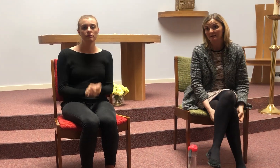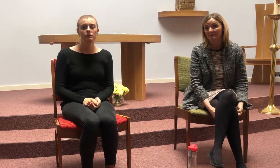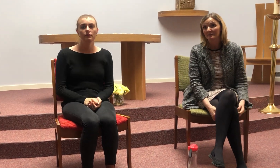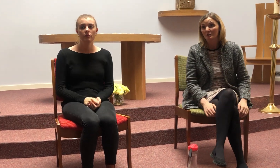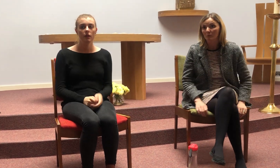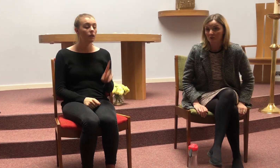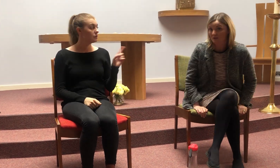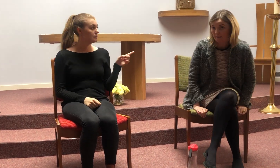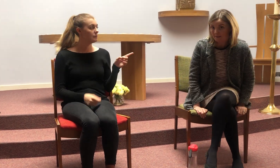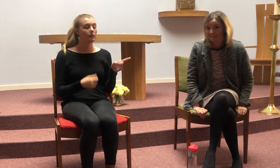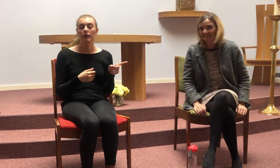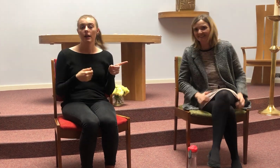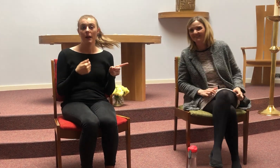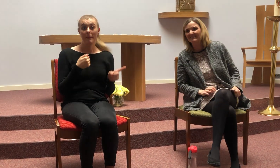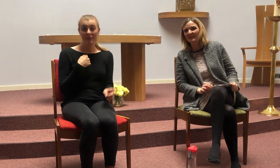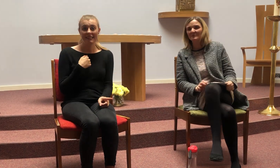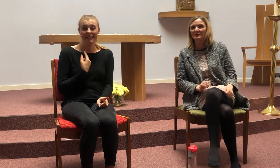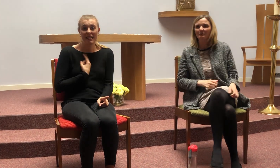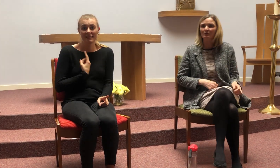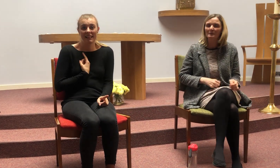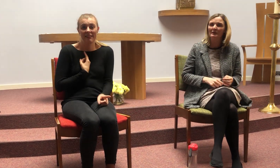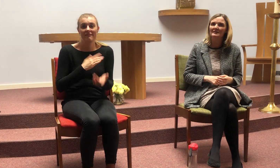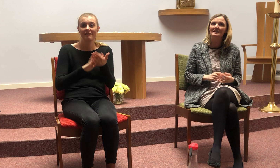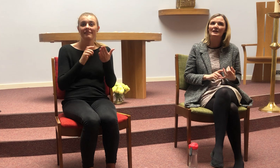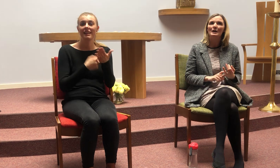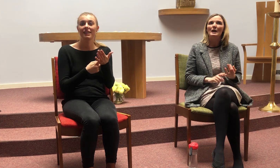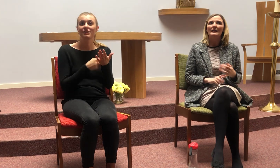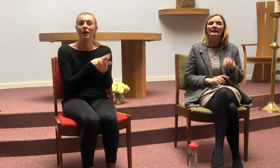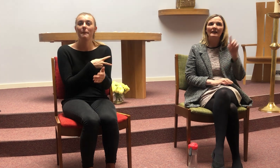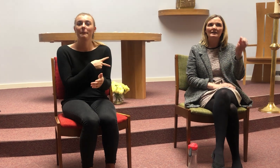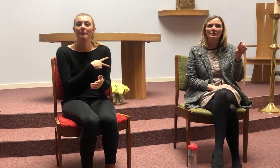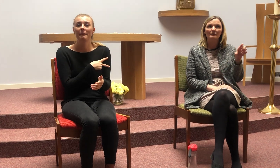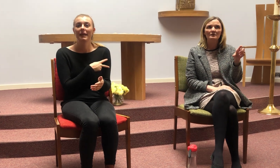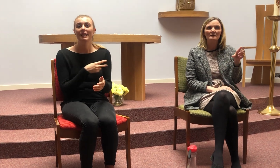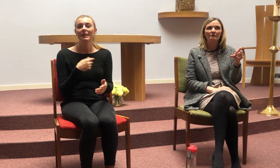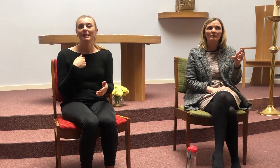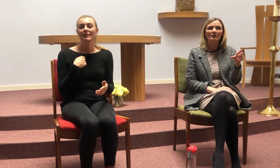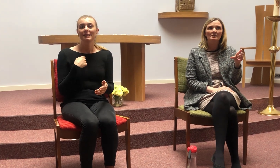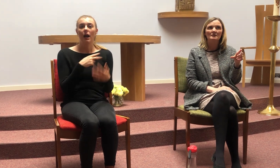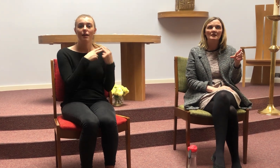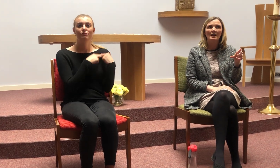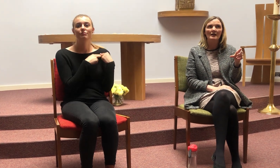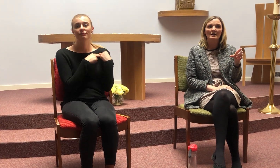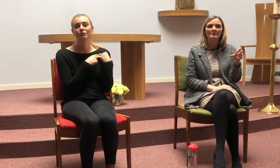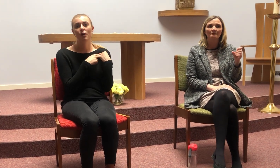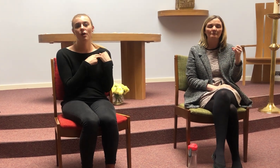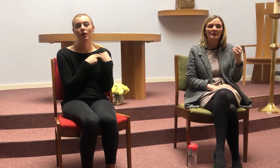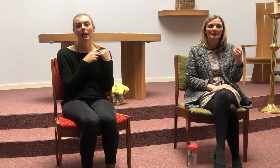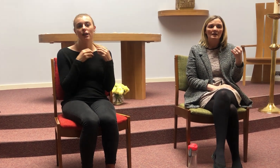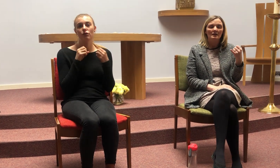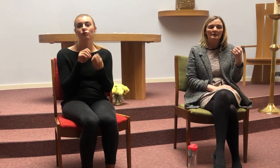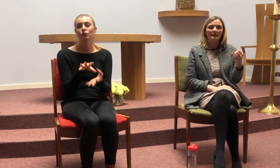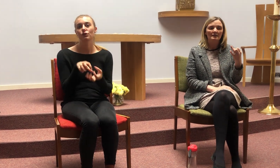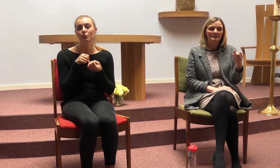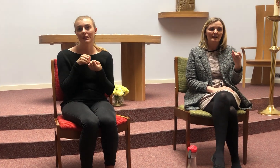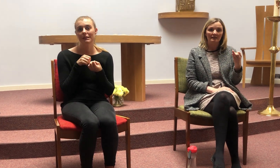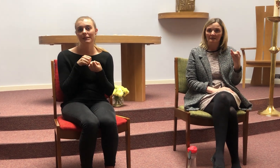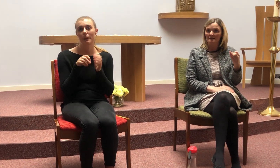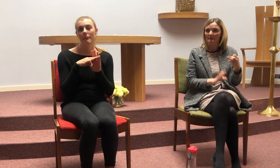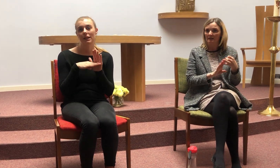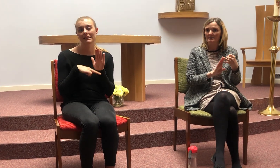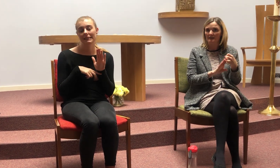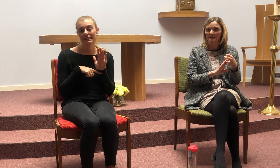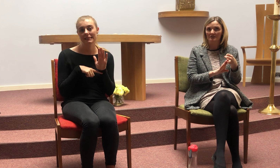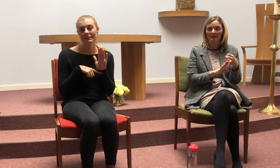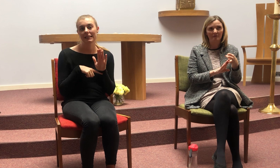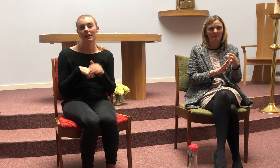HR person, so it's just me in terms of the recruitment policies. In head office, we've got Nicholas and Alan.